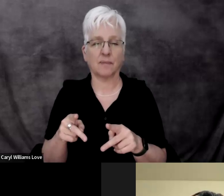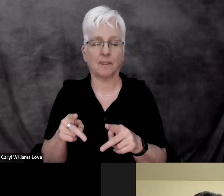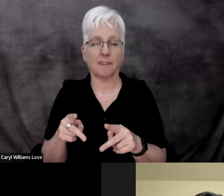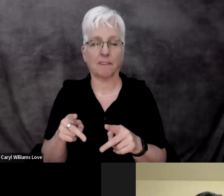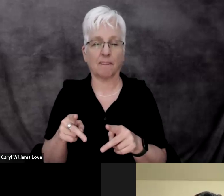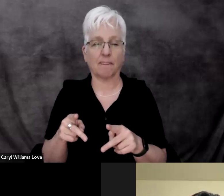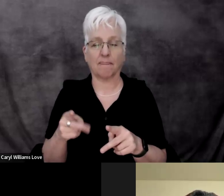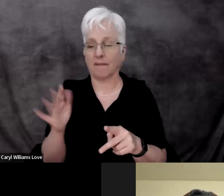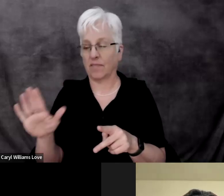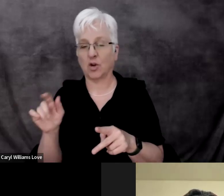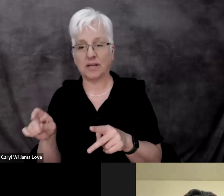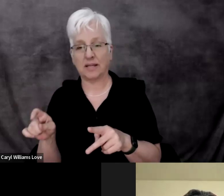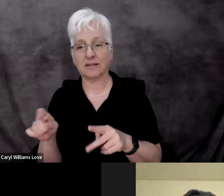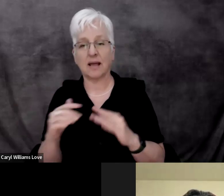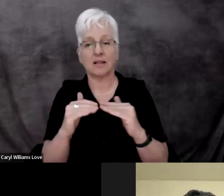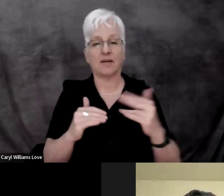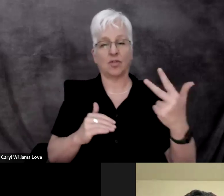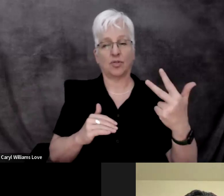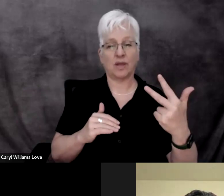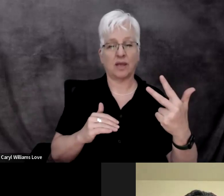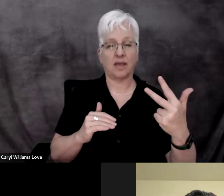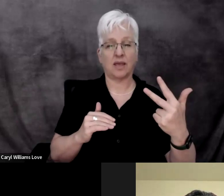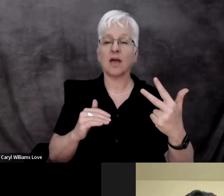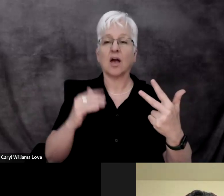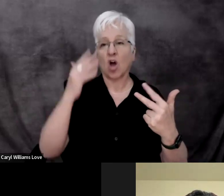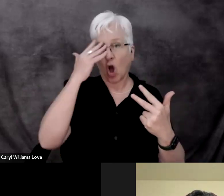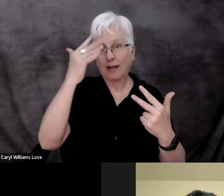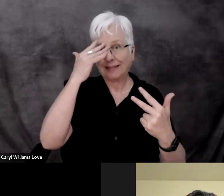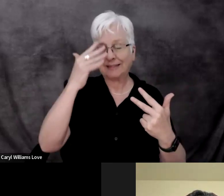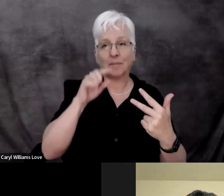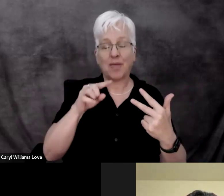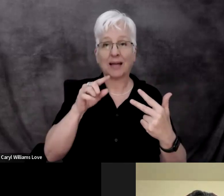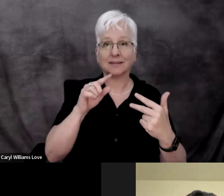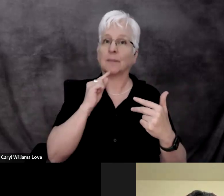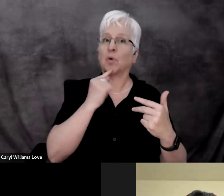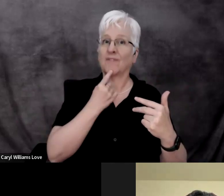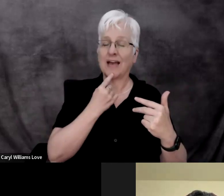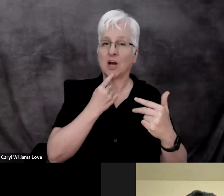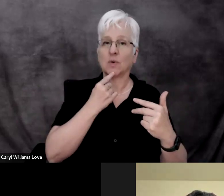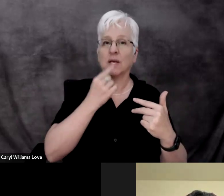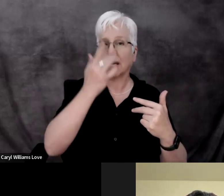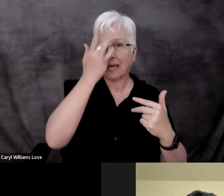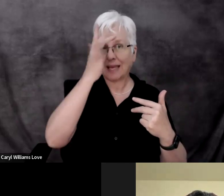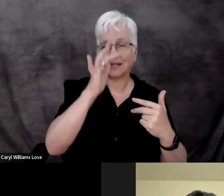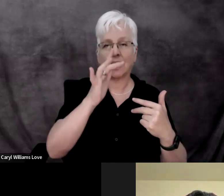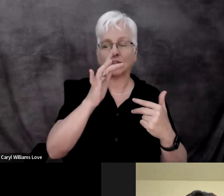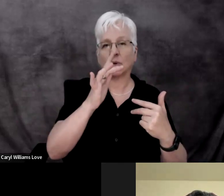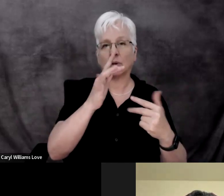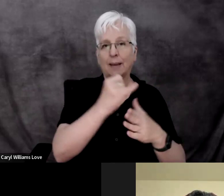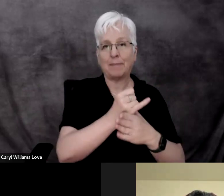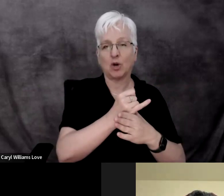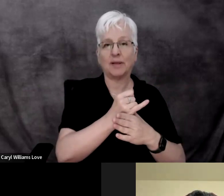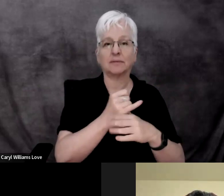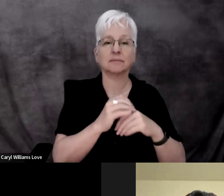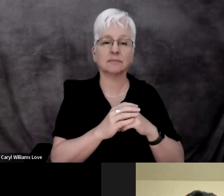But a level 3 person who's level 3 autism, which is profound, who has intellectual impairment, and profound autism is